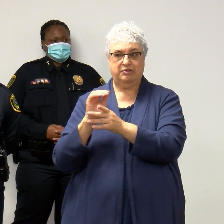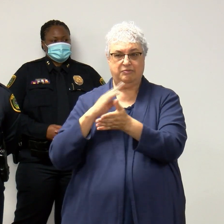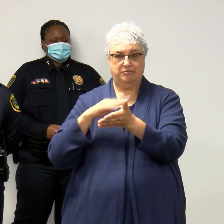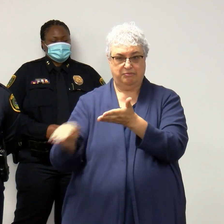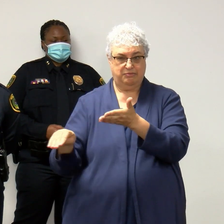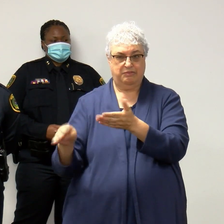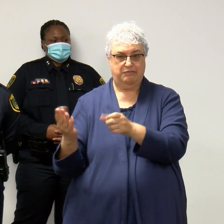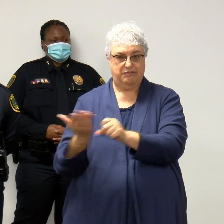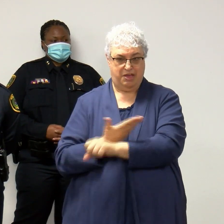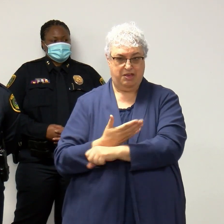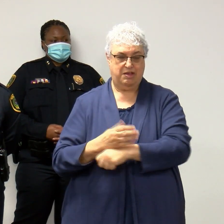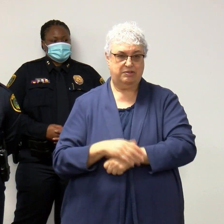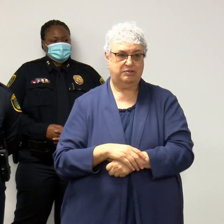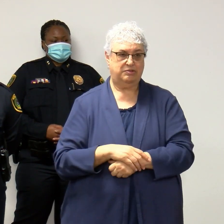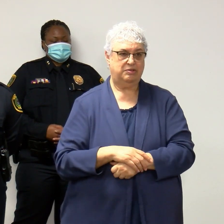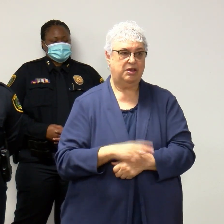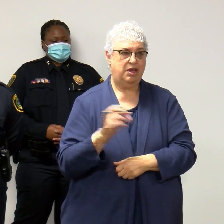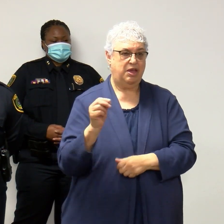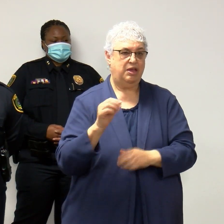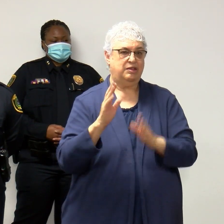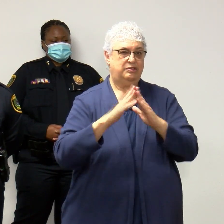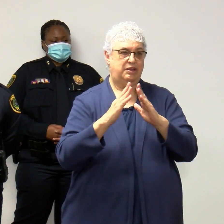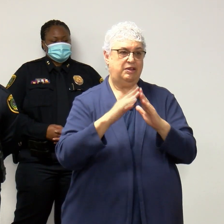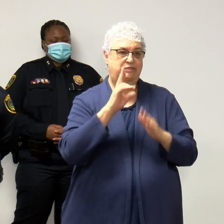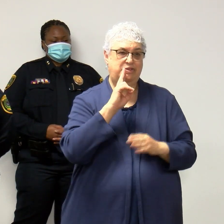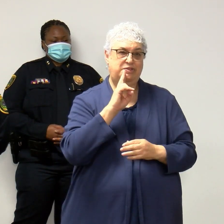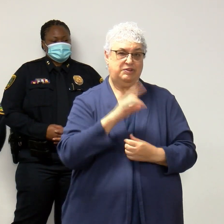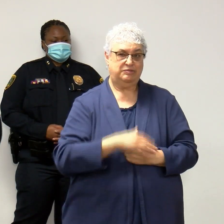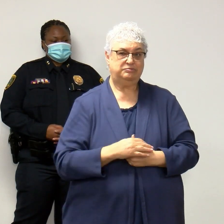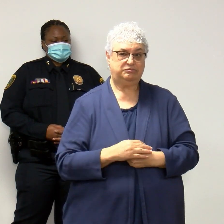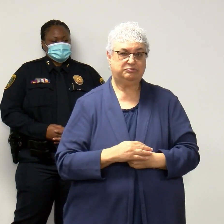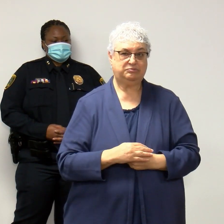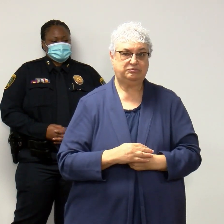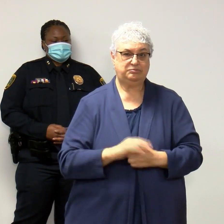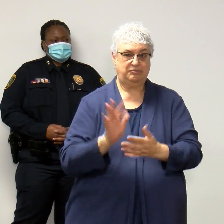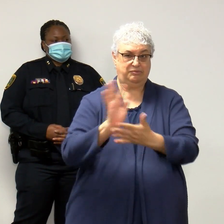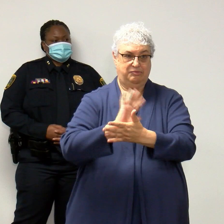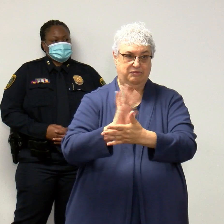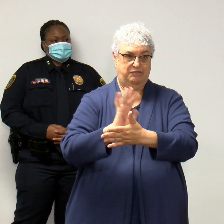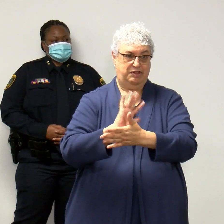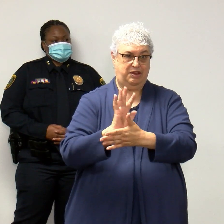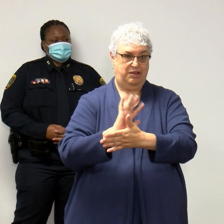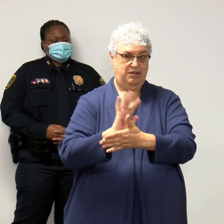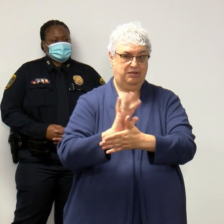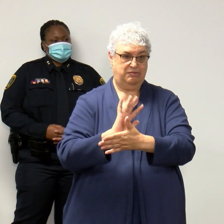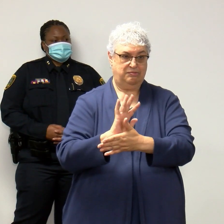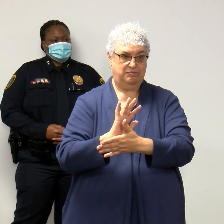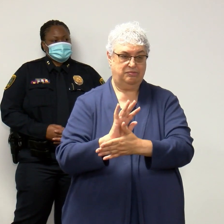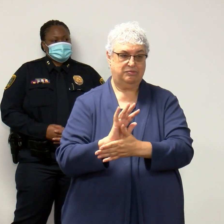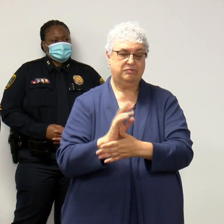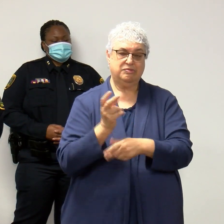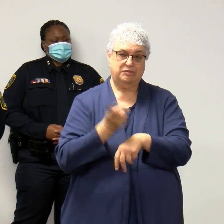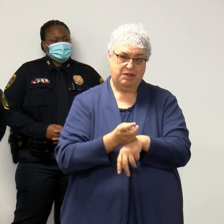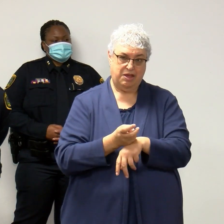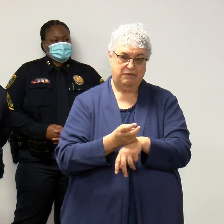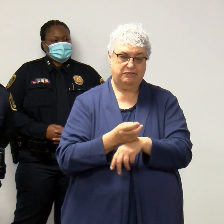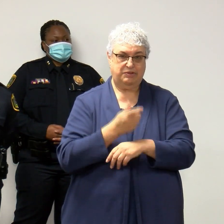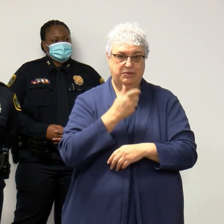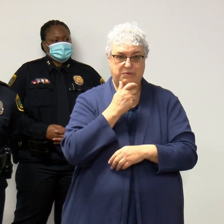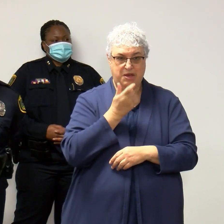dismissed, and for the city of Houston. The video is difficult to